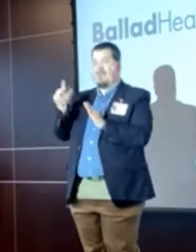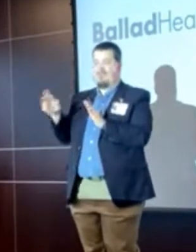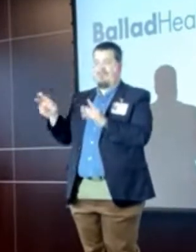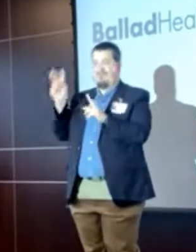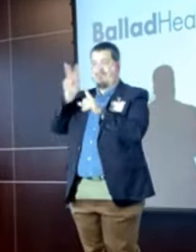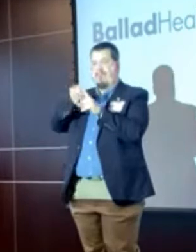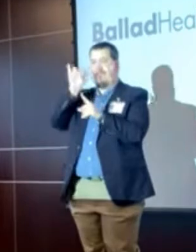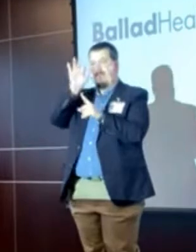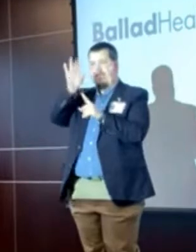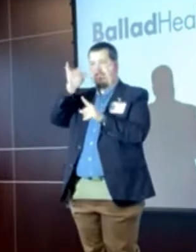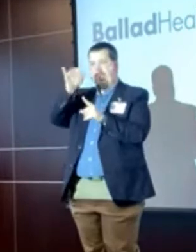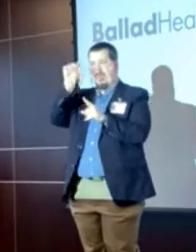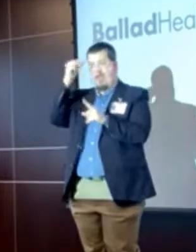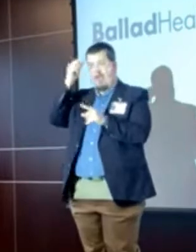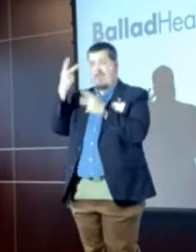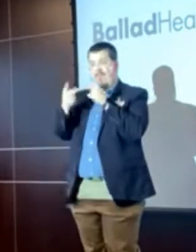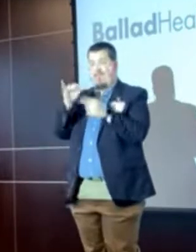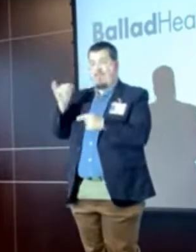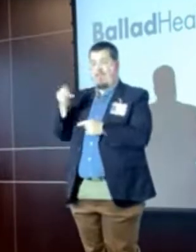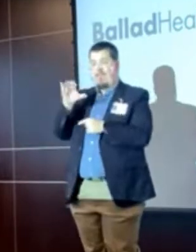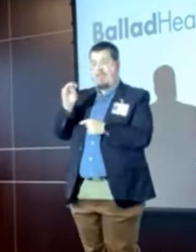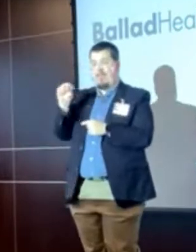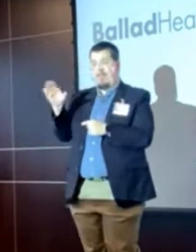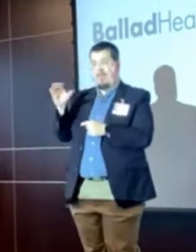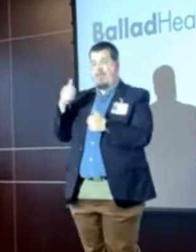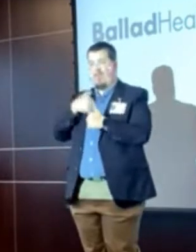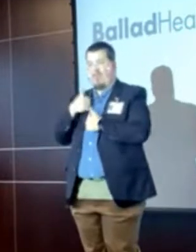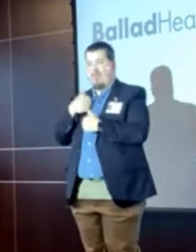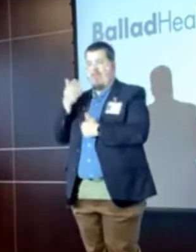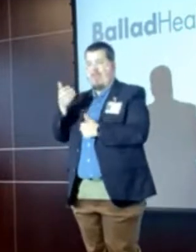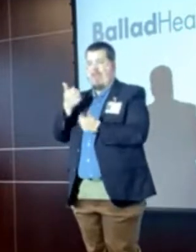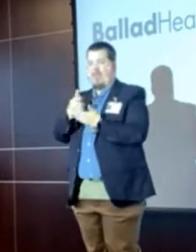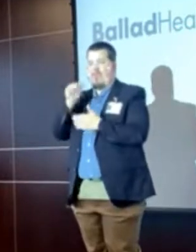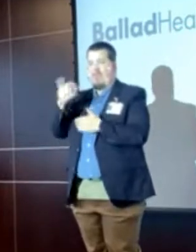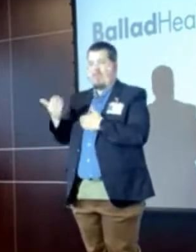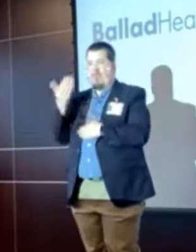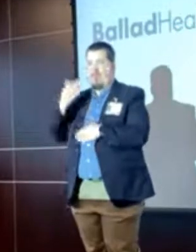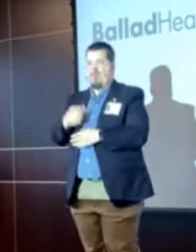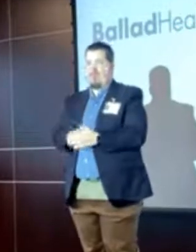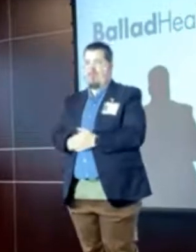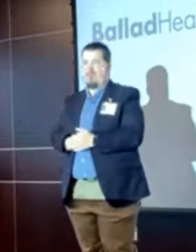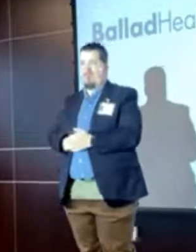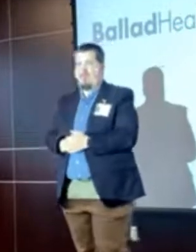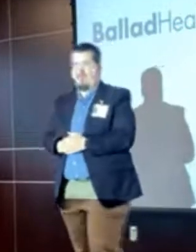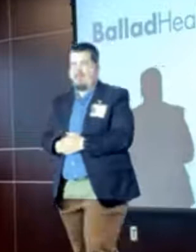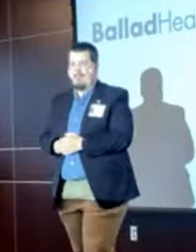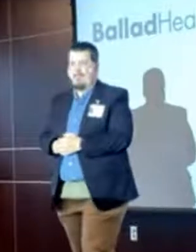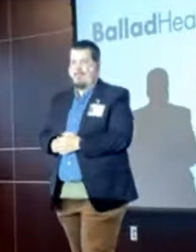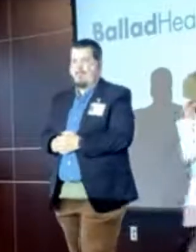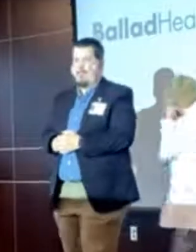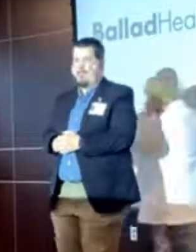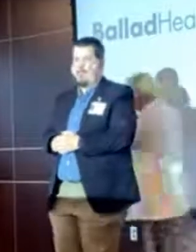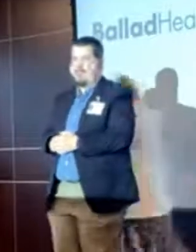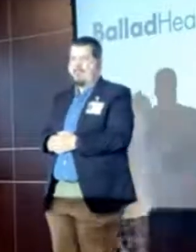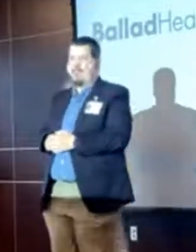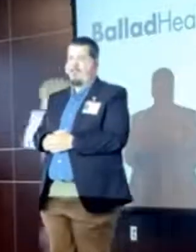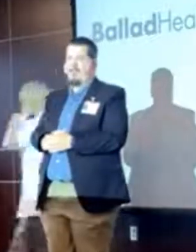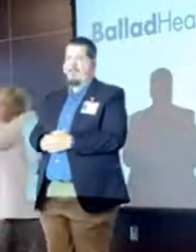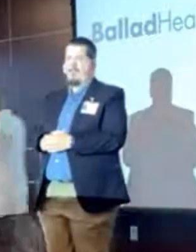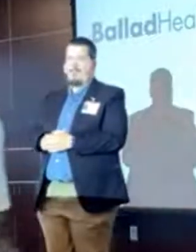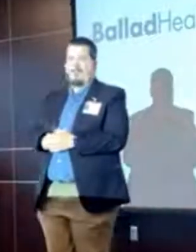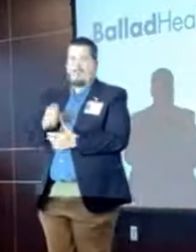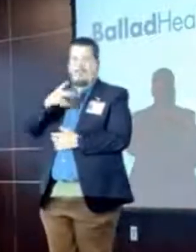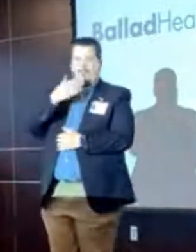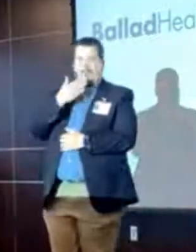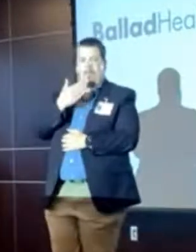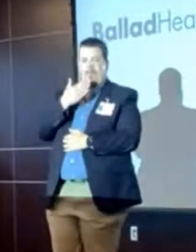by the governor. He'll be visiting Johnson City Medical Center and the troops that have been helping us out there tomorrow morning. Thank you, Lisa. Okay, great.